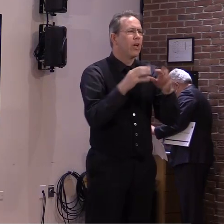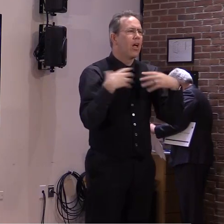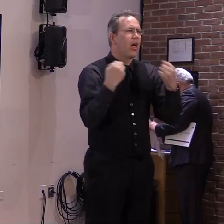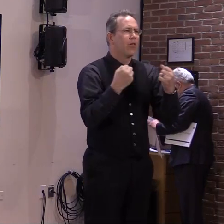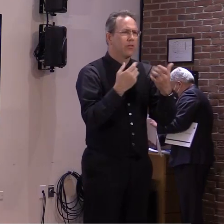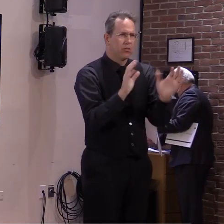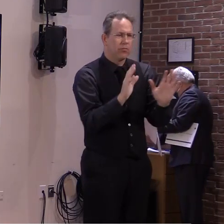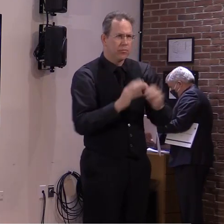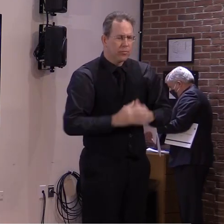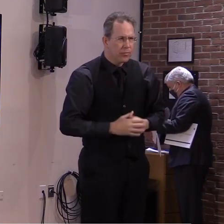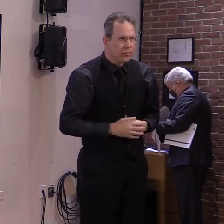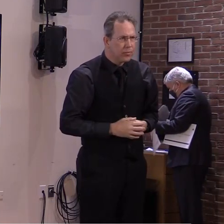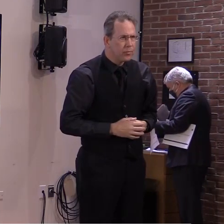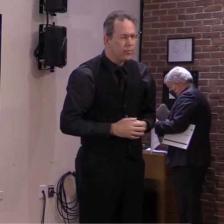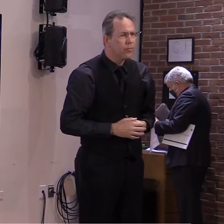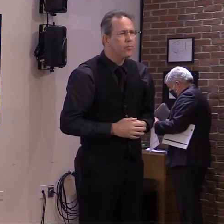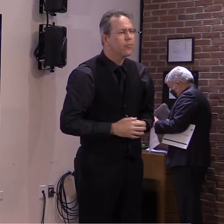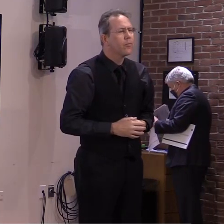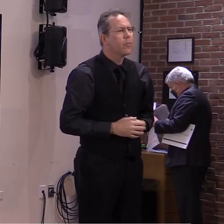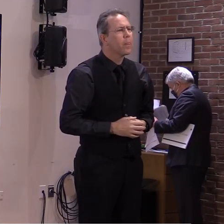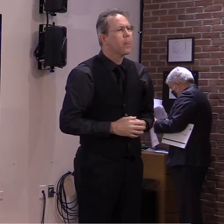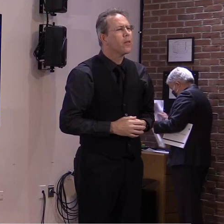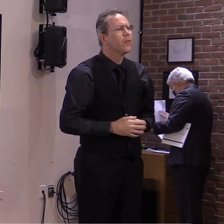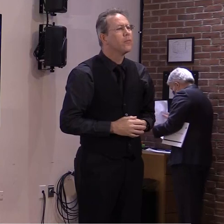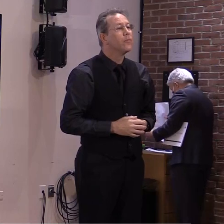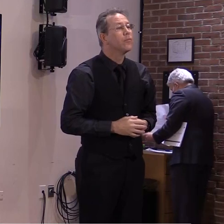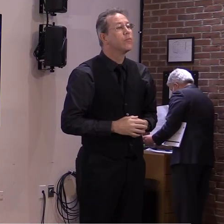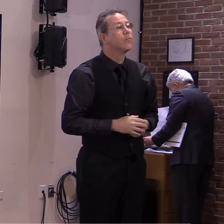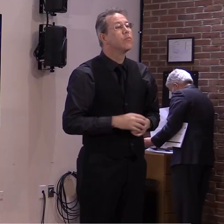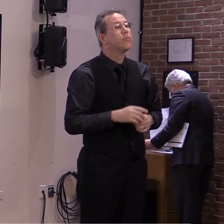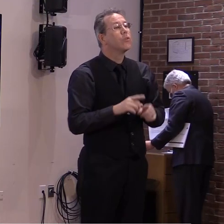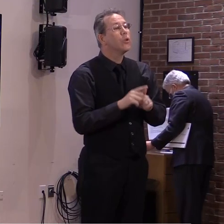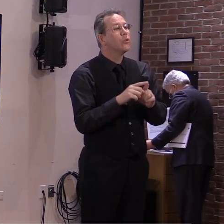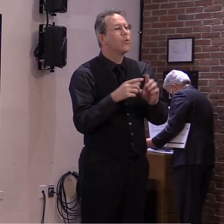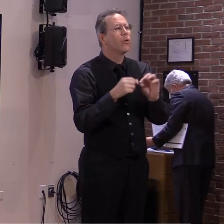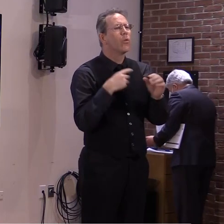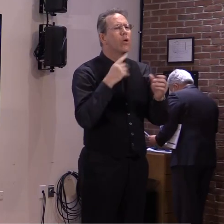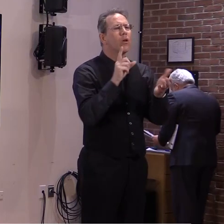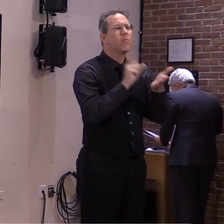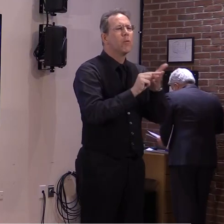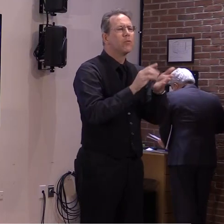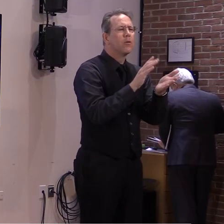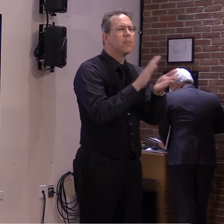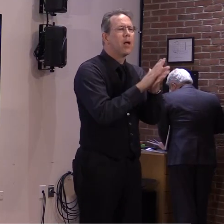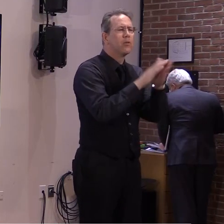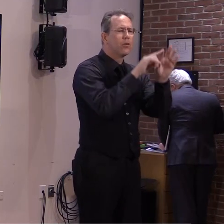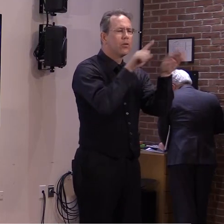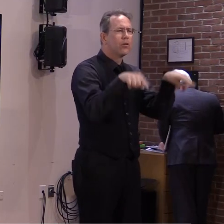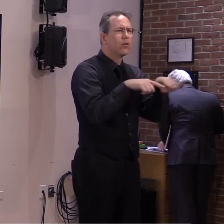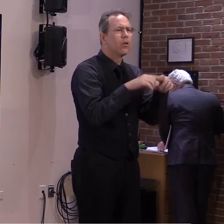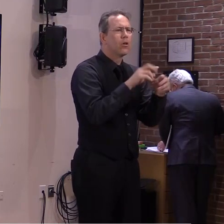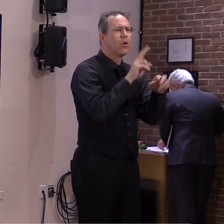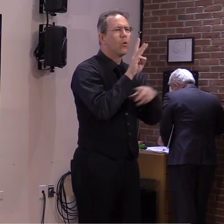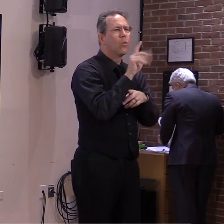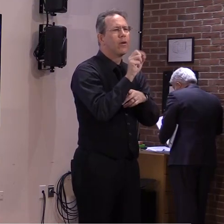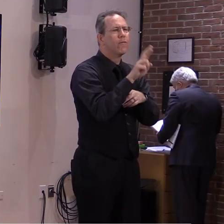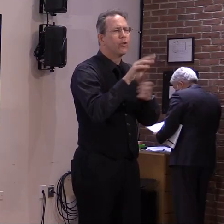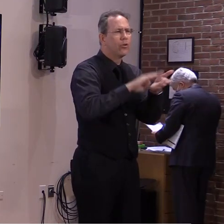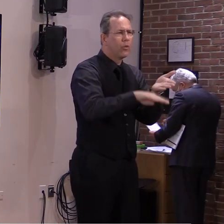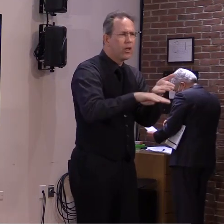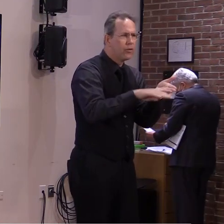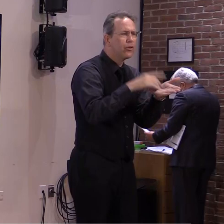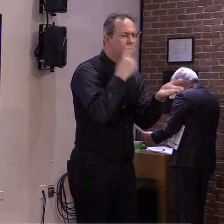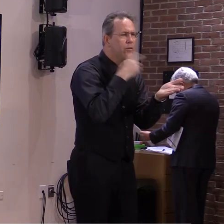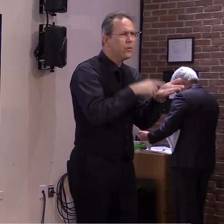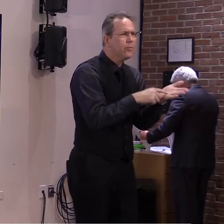This week, we also published our waiver for standardized testing. In Vermont, that testing is called SBAC. You can view